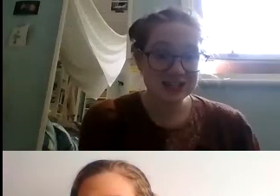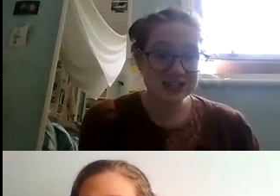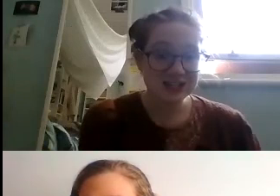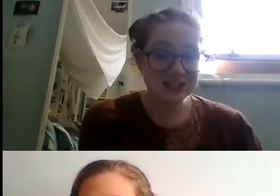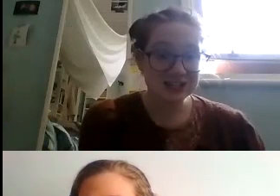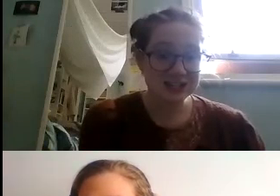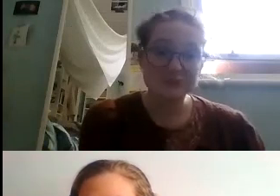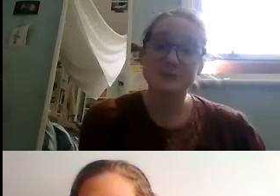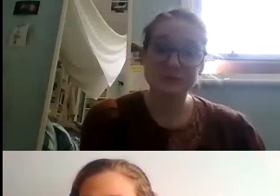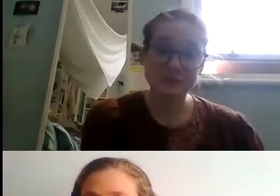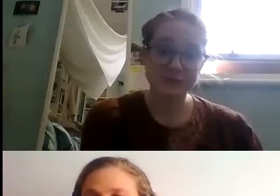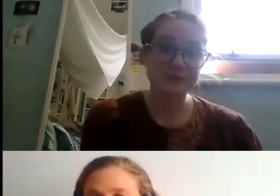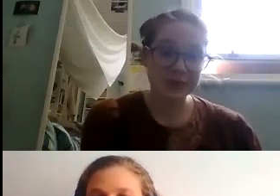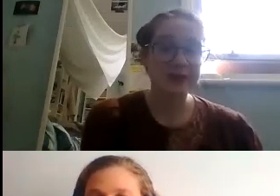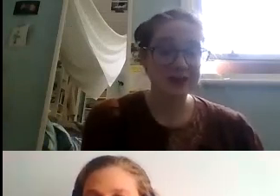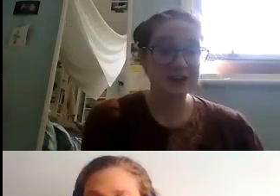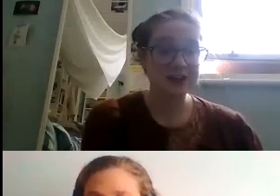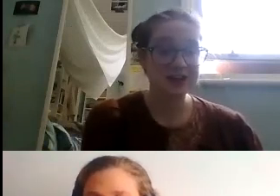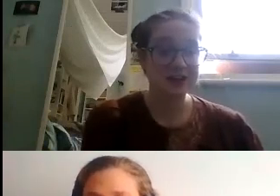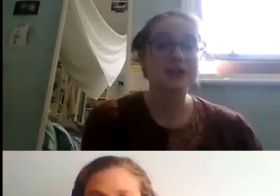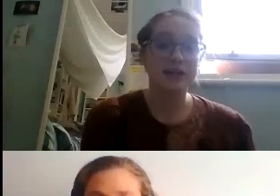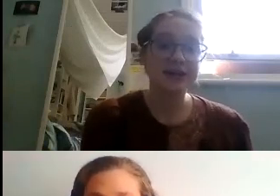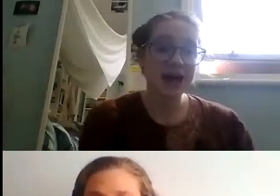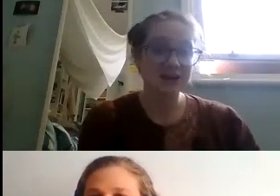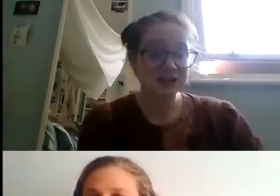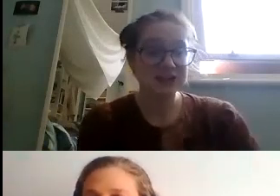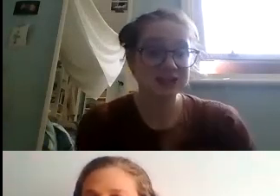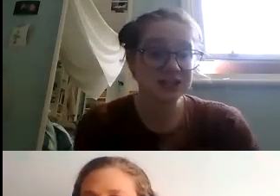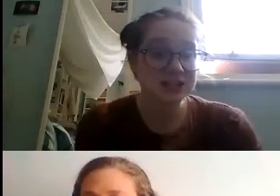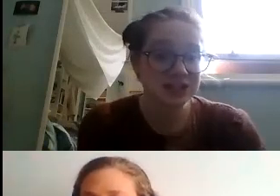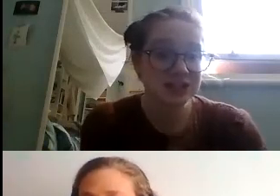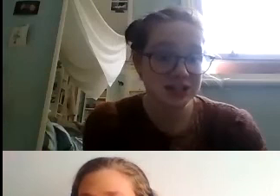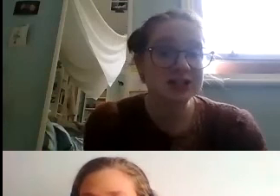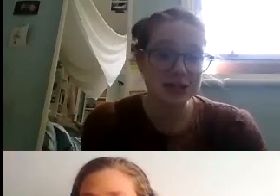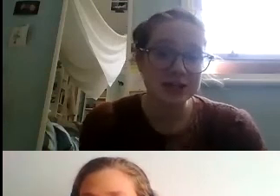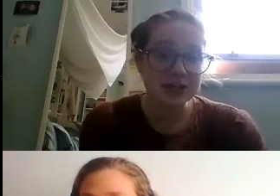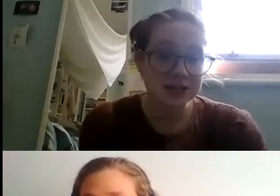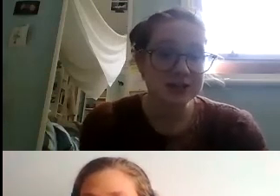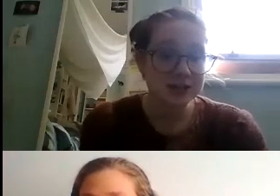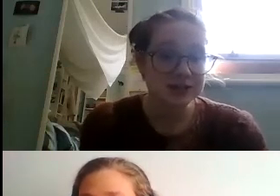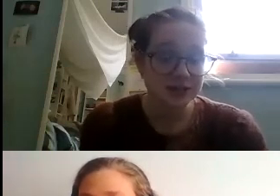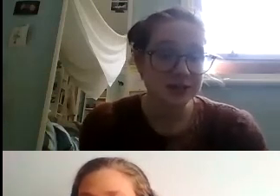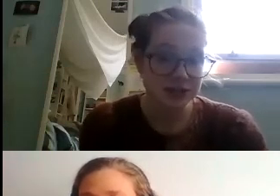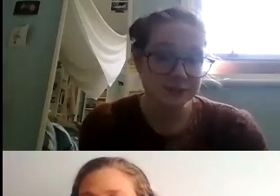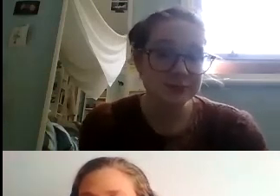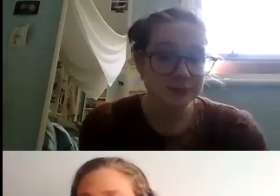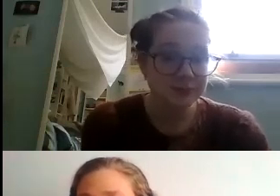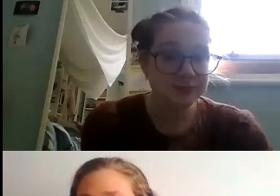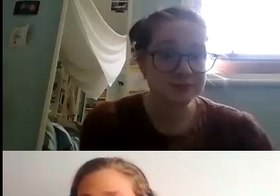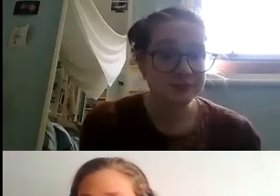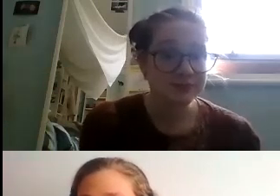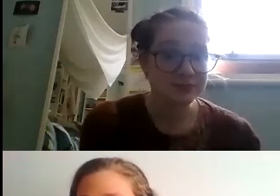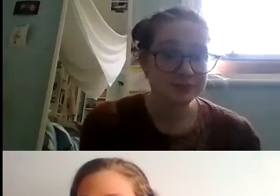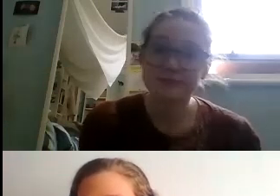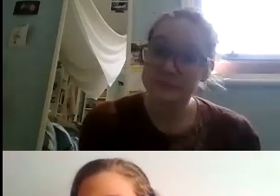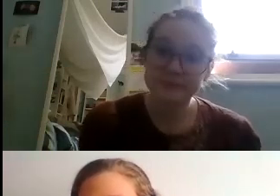the sign is for it or something. So they were doing like this. No, yeah, they were doing that for Saturday, but I'm guessing you don't have to